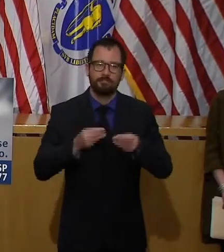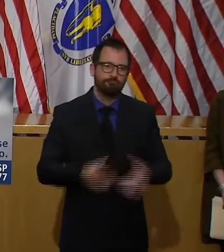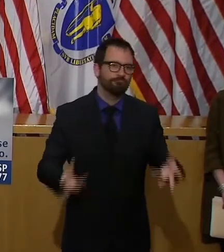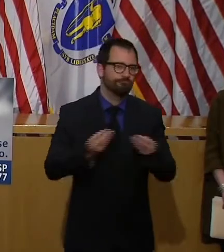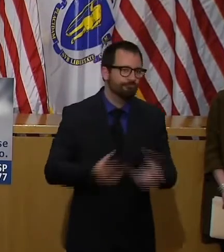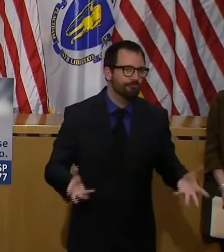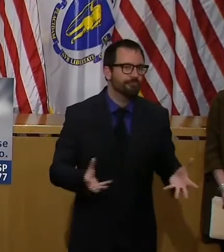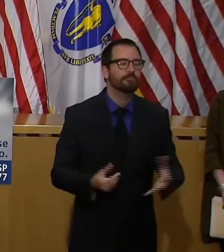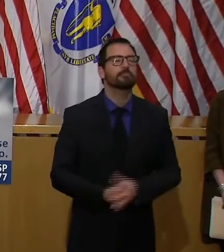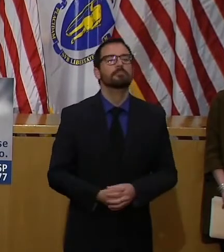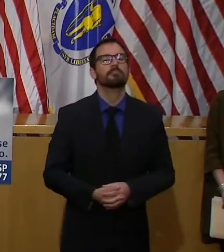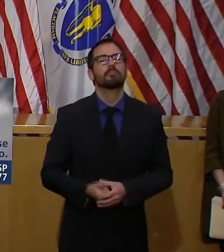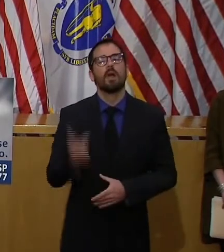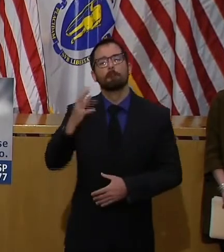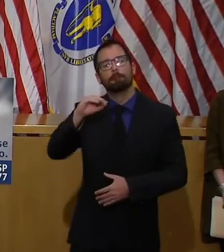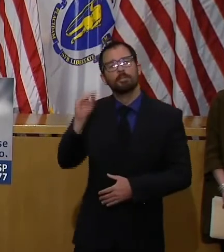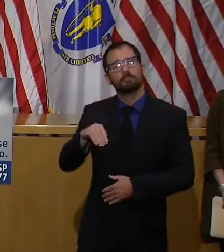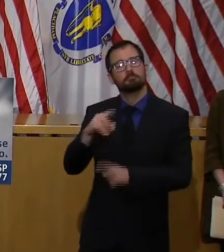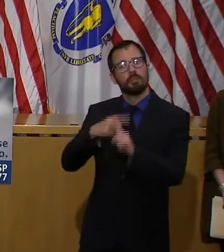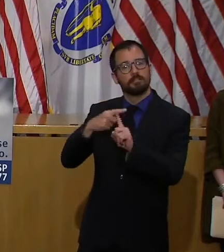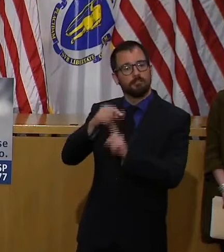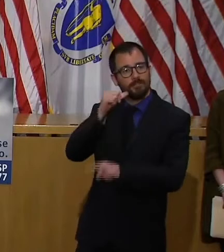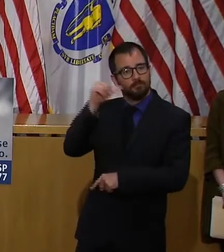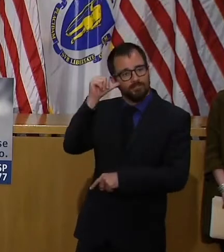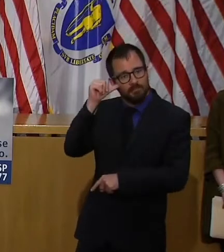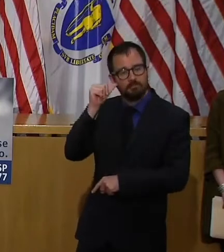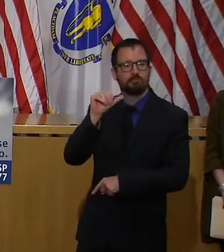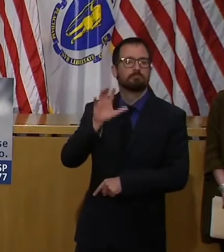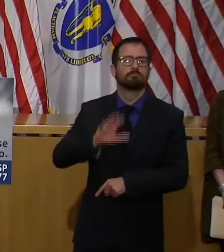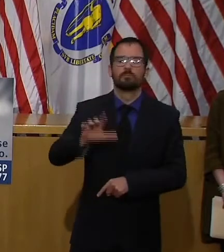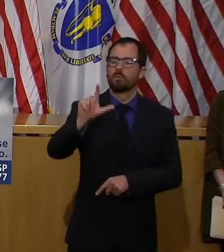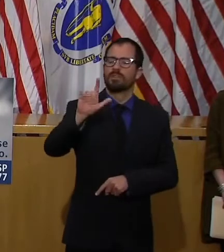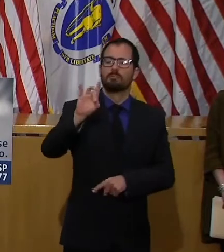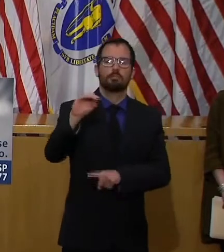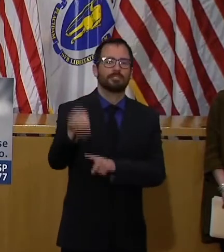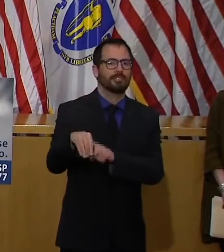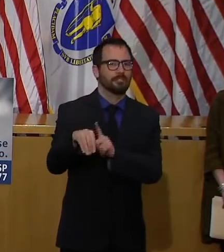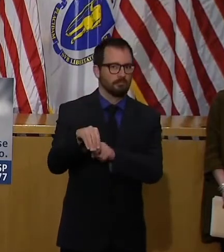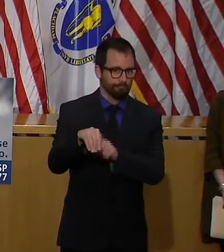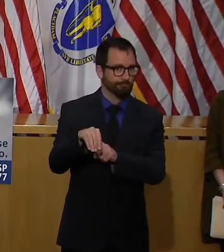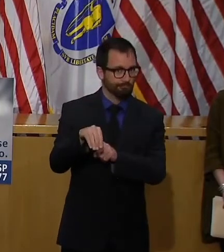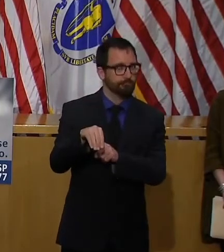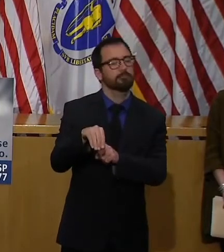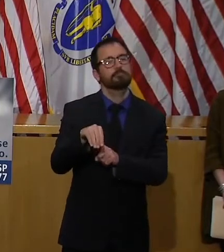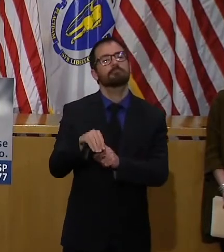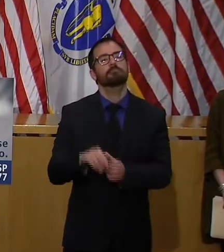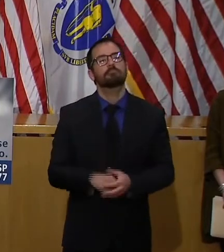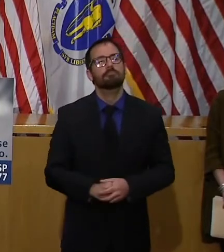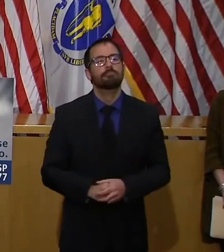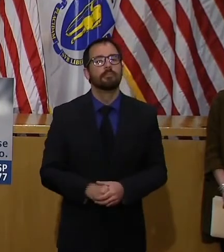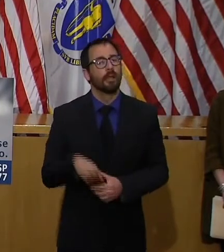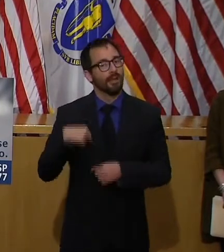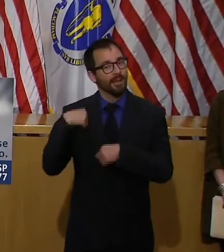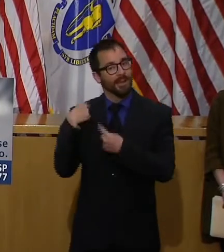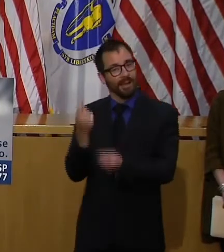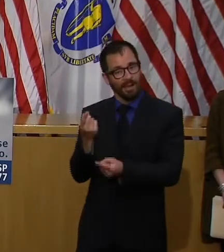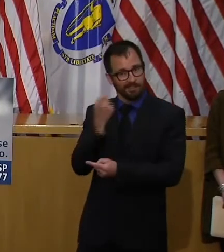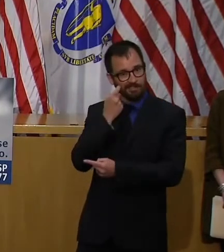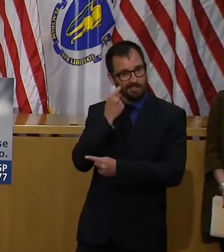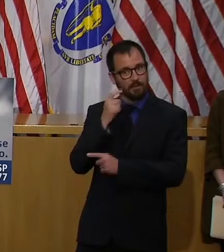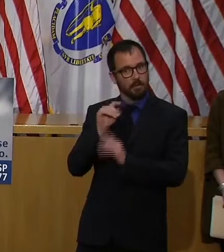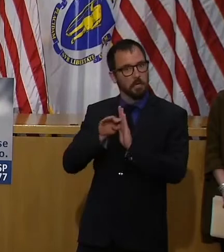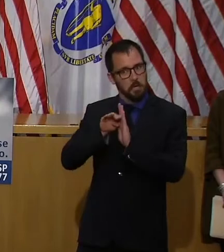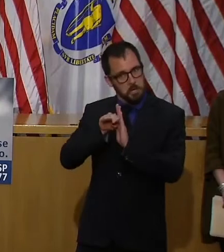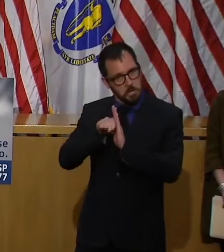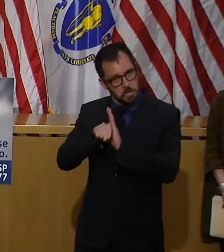the past several days, this number has been trending down closer to 10 to 20%, so we're obviously going to take a close look at that data.